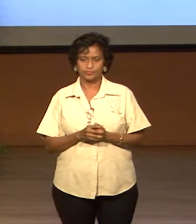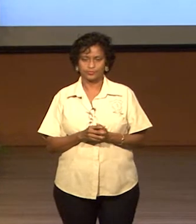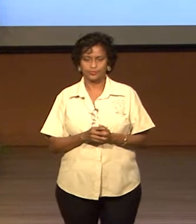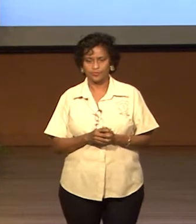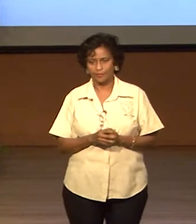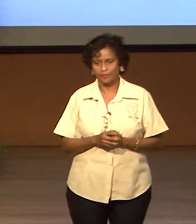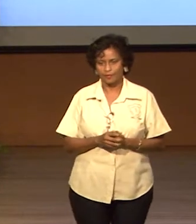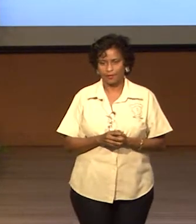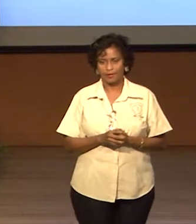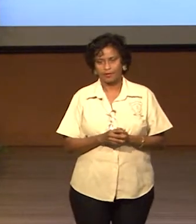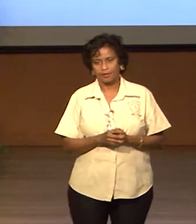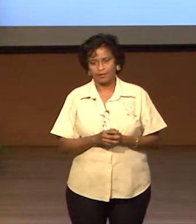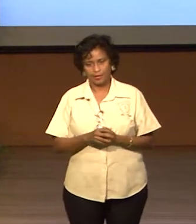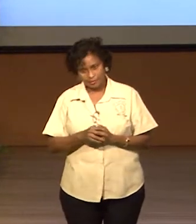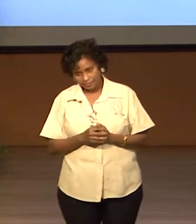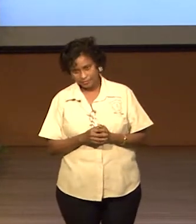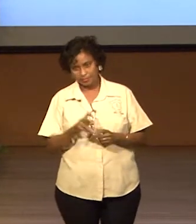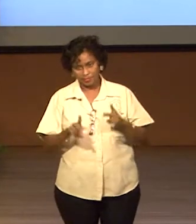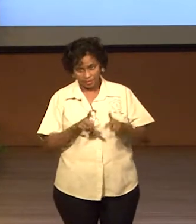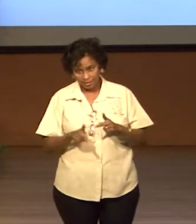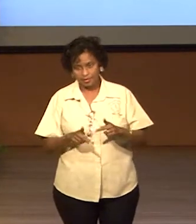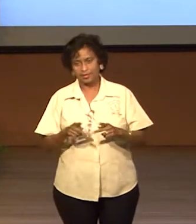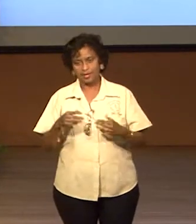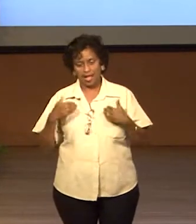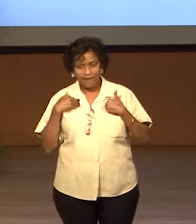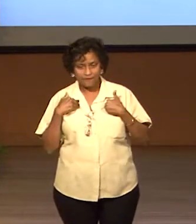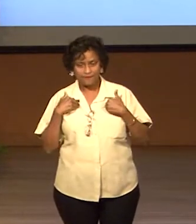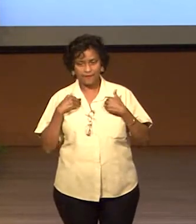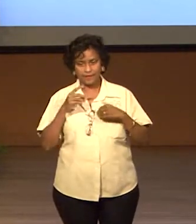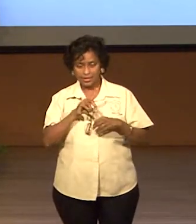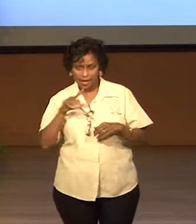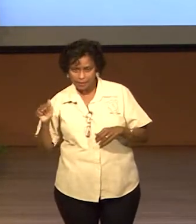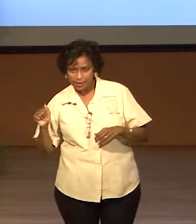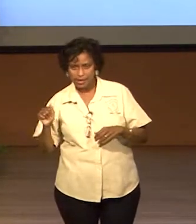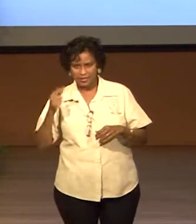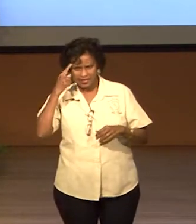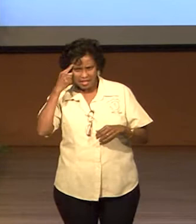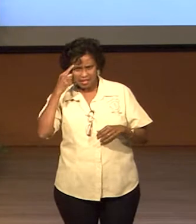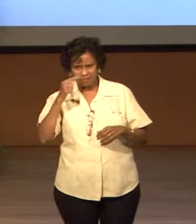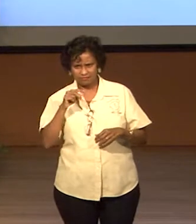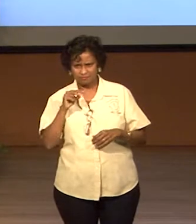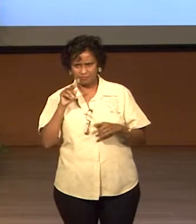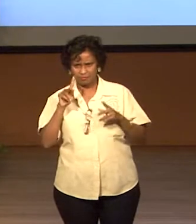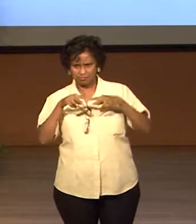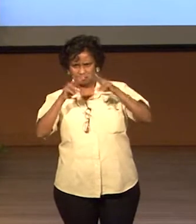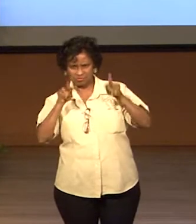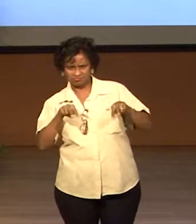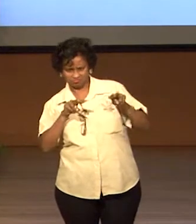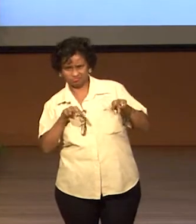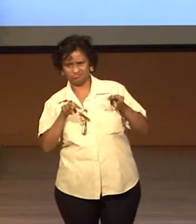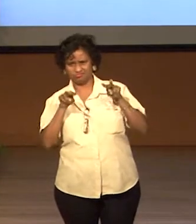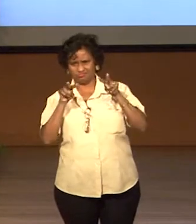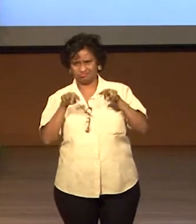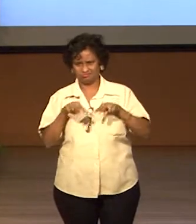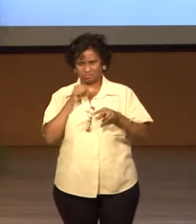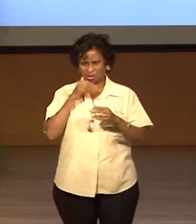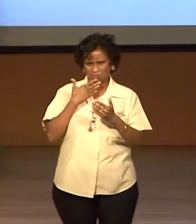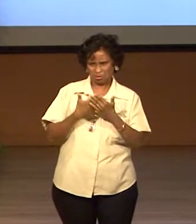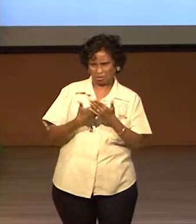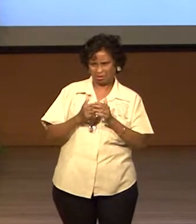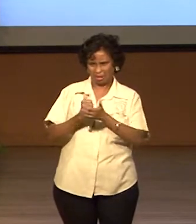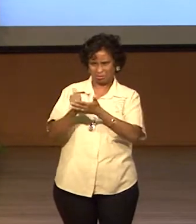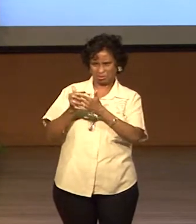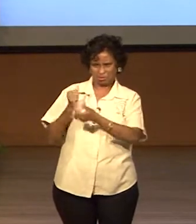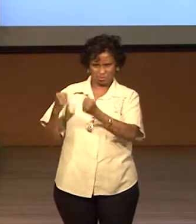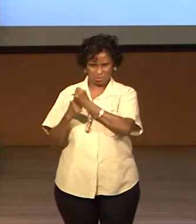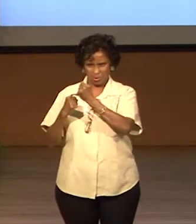than better. And I think people are very apprehensive about putting themselves